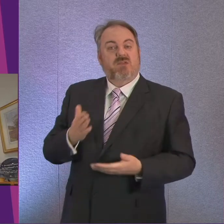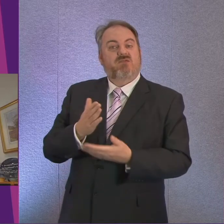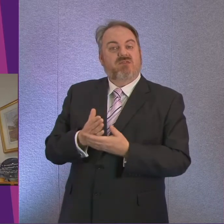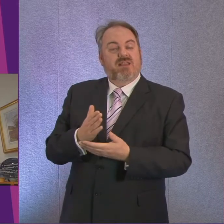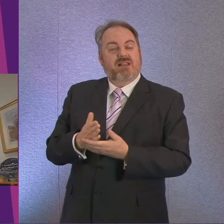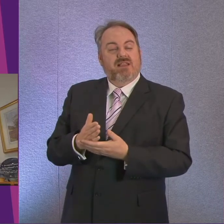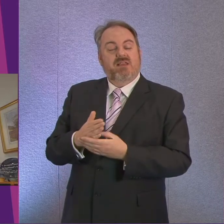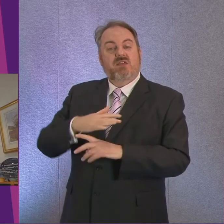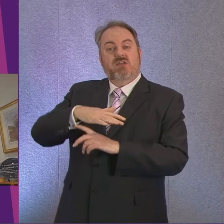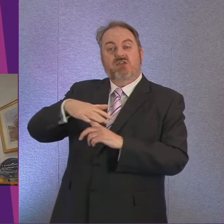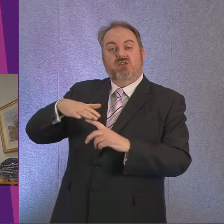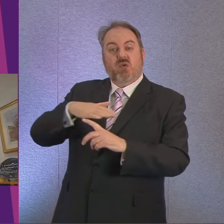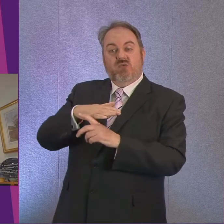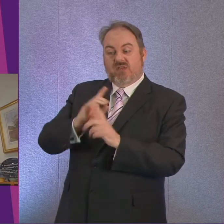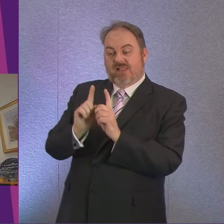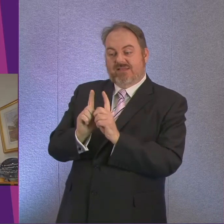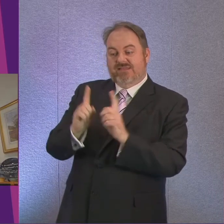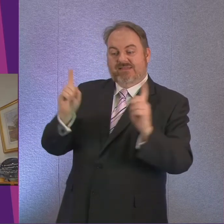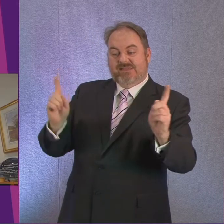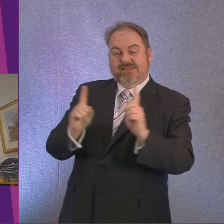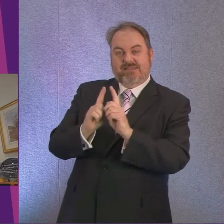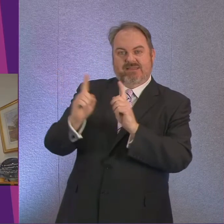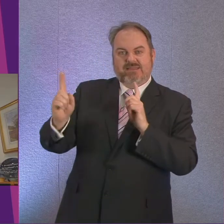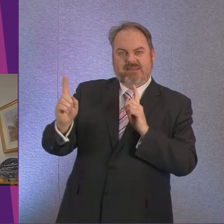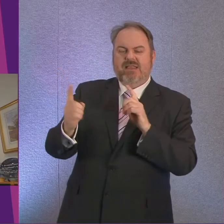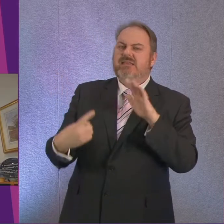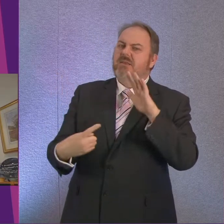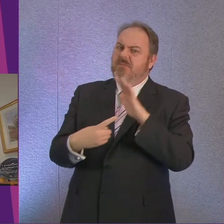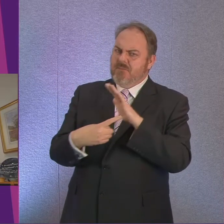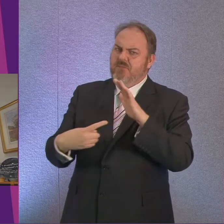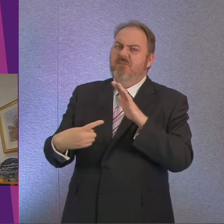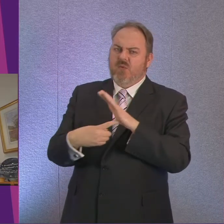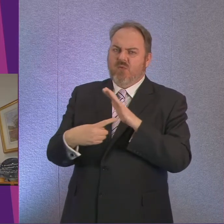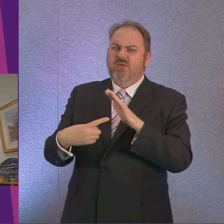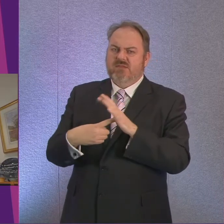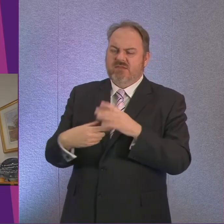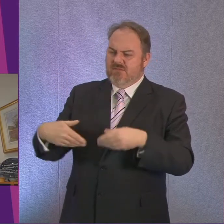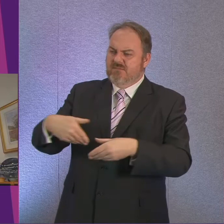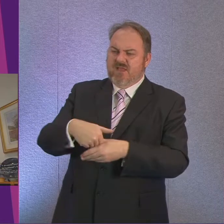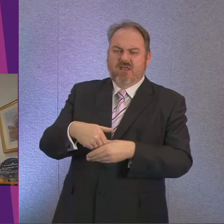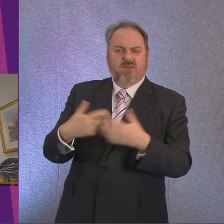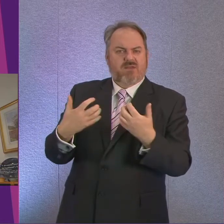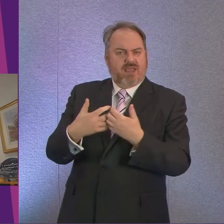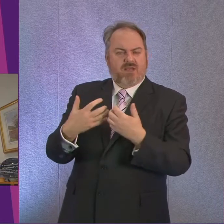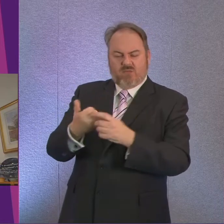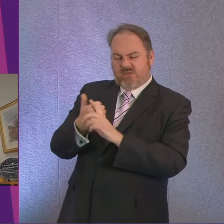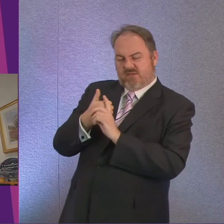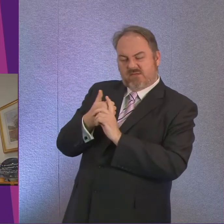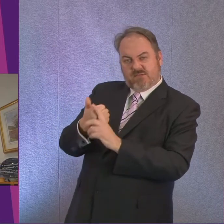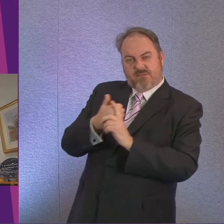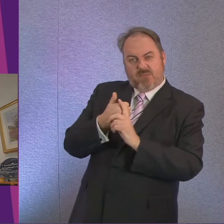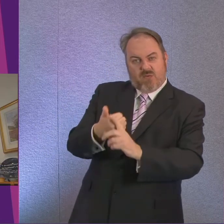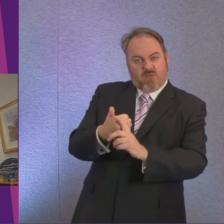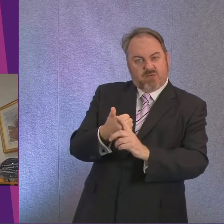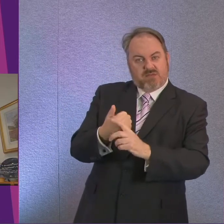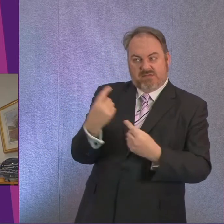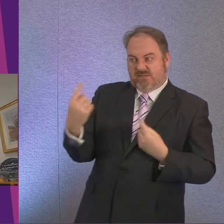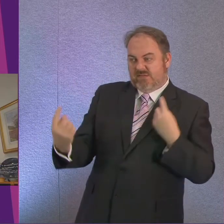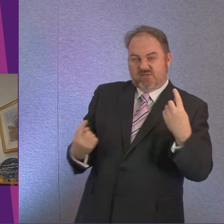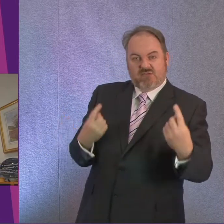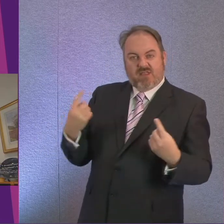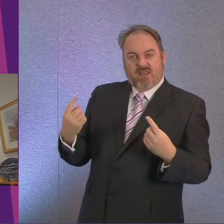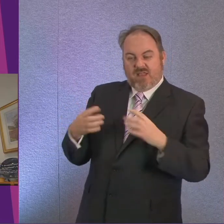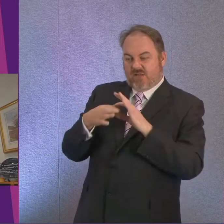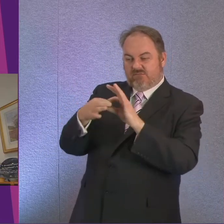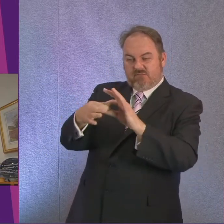social distancing is going to be an essential part of the way in which we relate to each other within our society in the